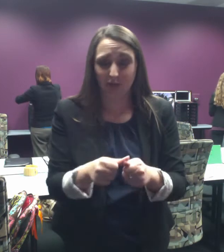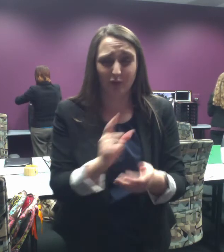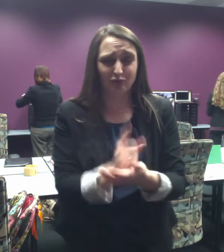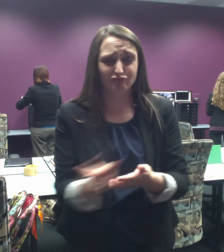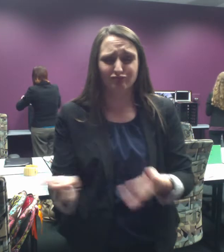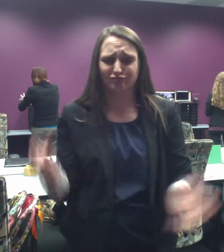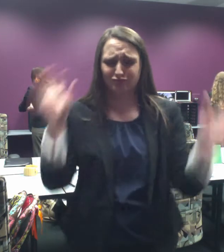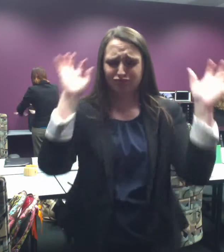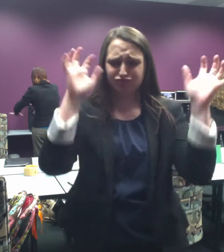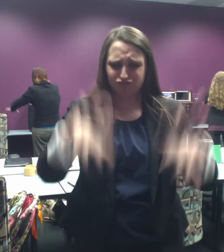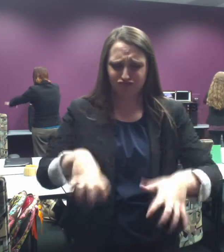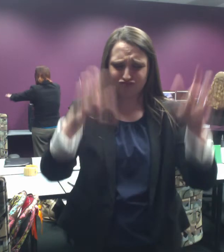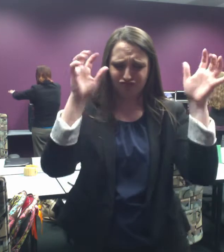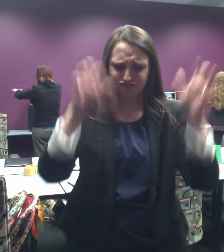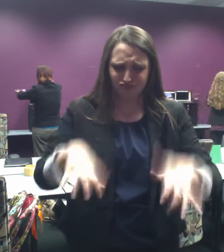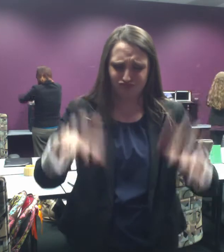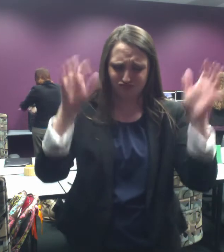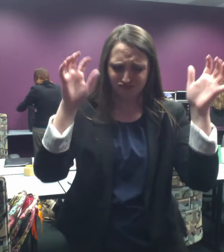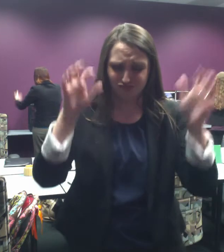saturated, what usually happens?